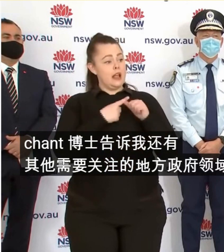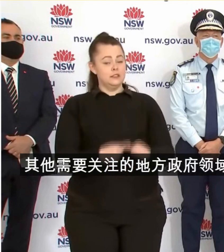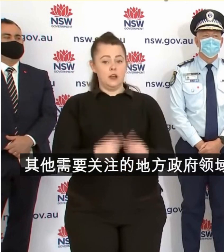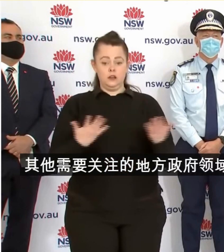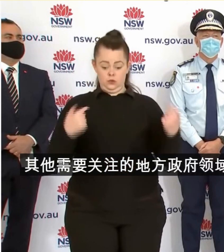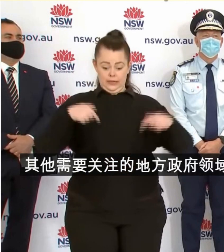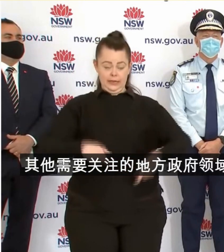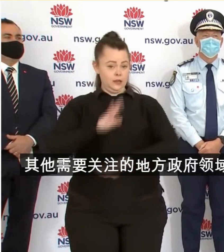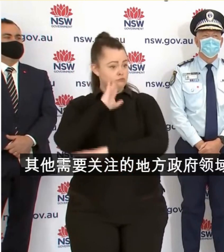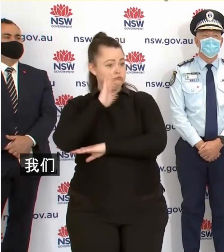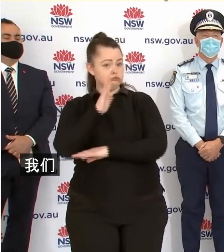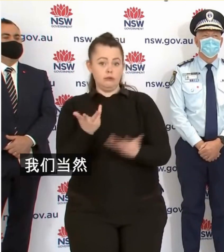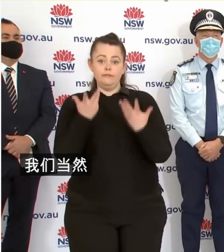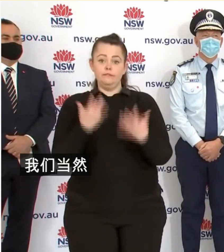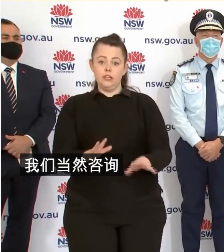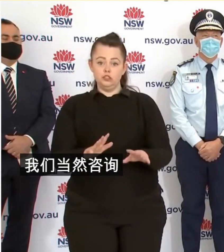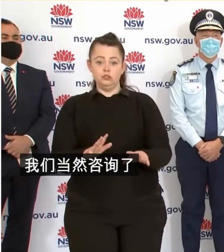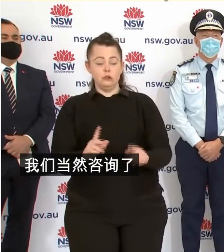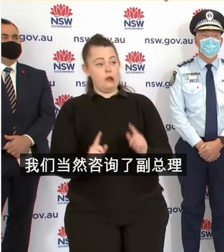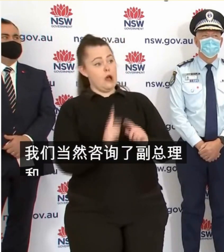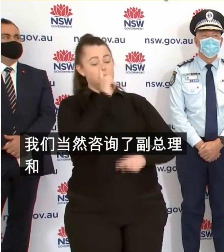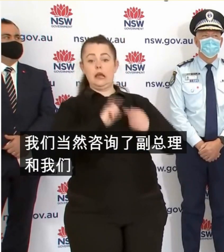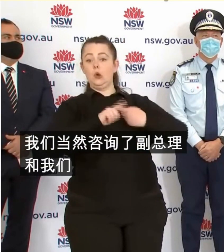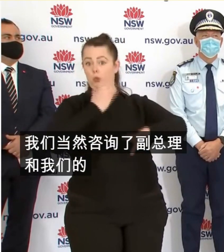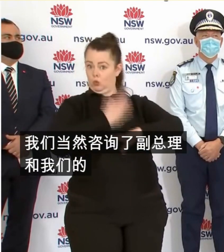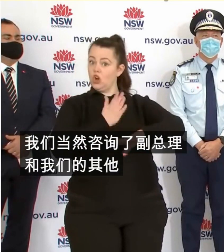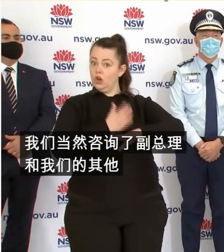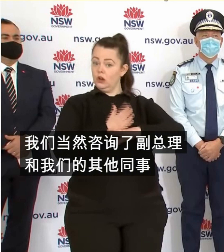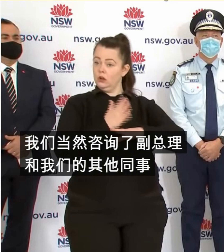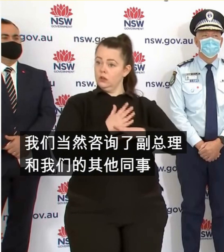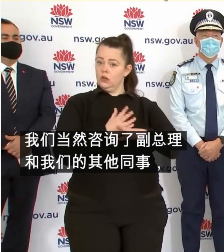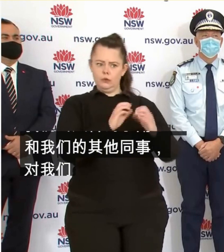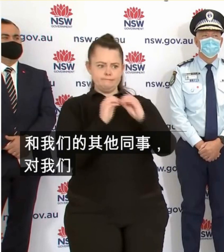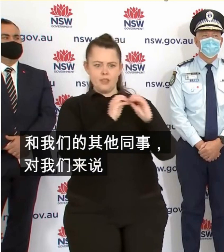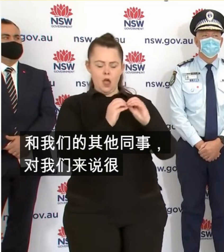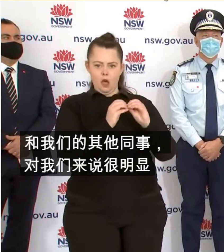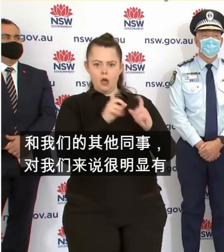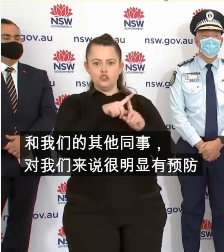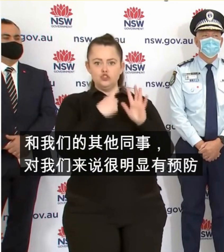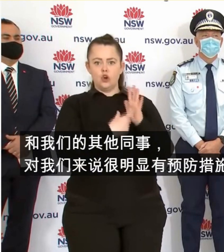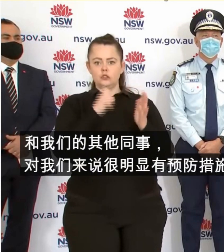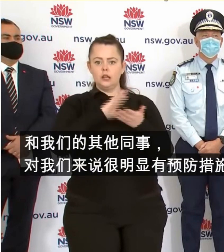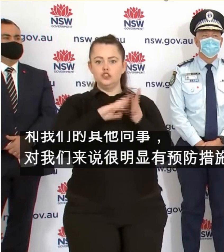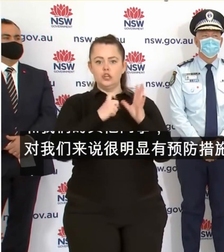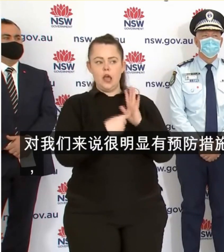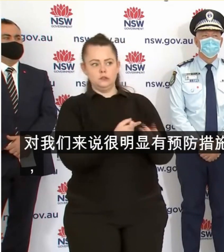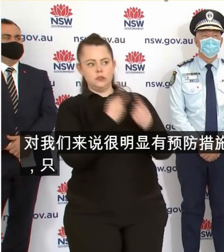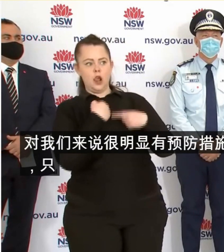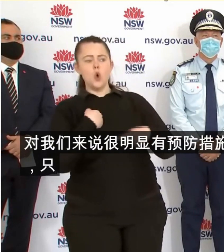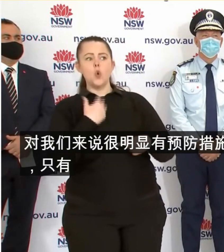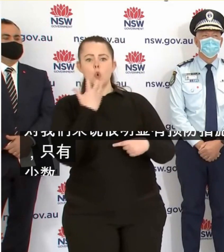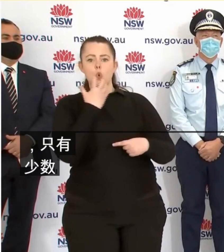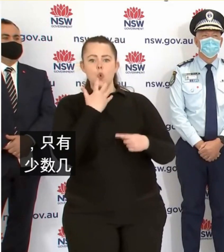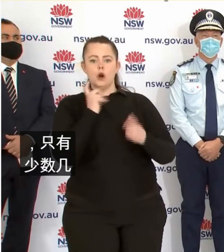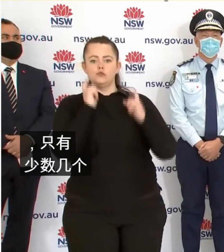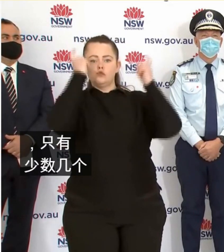local government areas of concern. We consulted the Deputy Premier, of course, and our other colleagues, and it was apparent to us there's a precaution. There would have